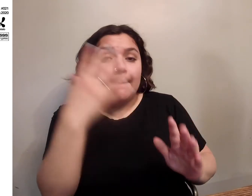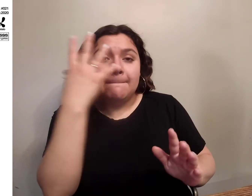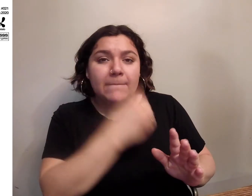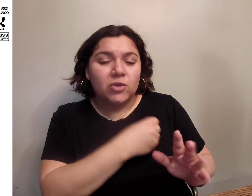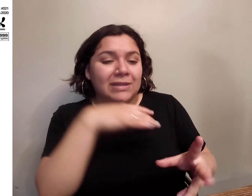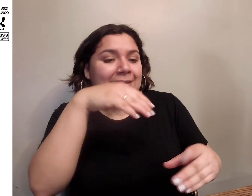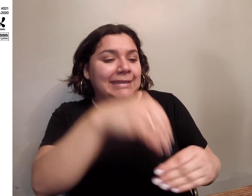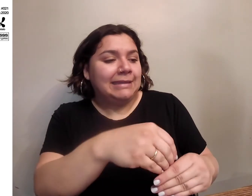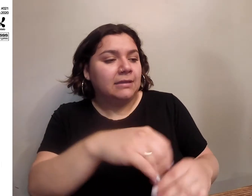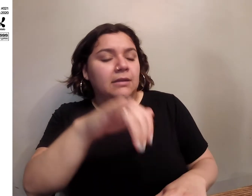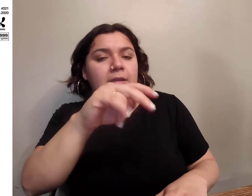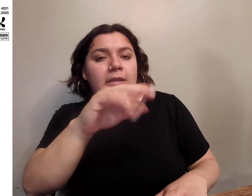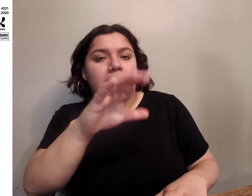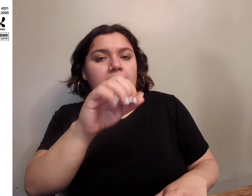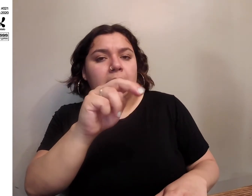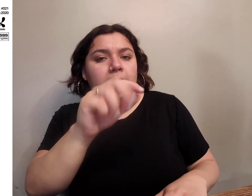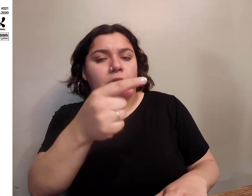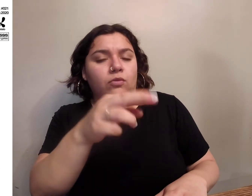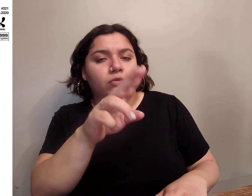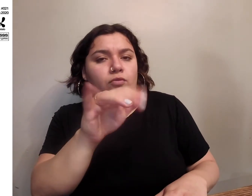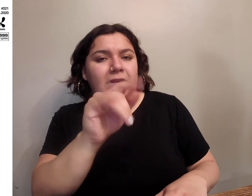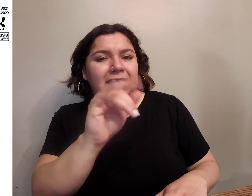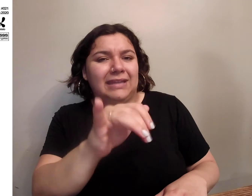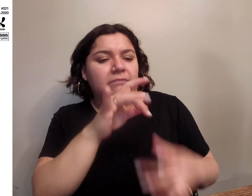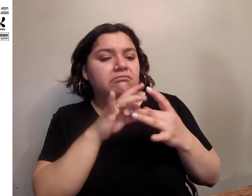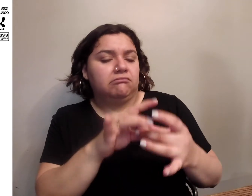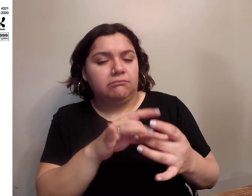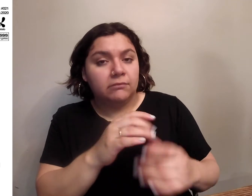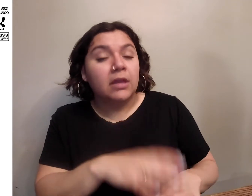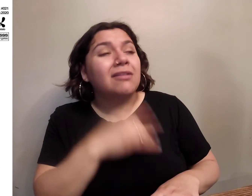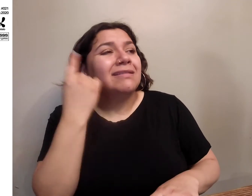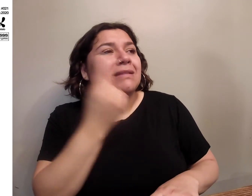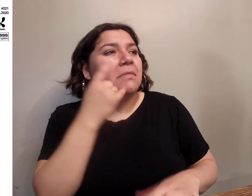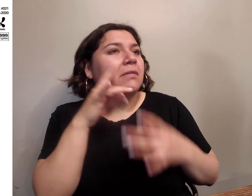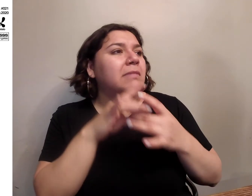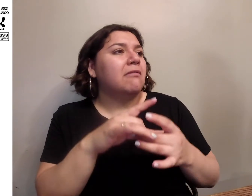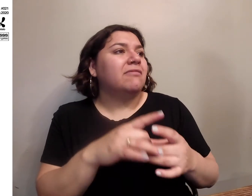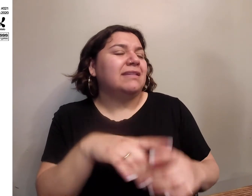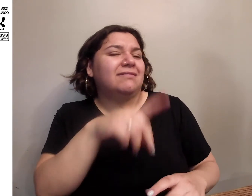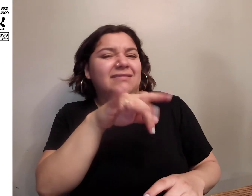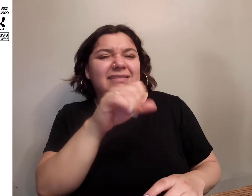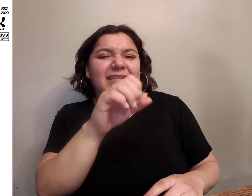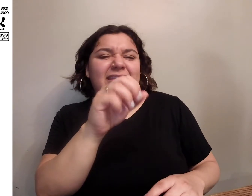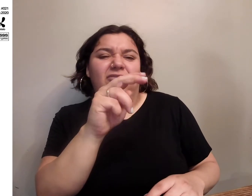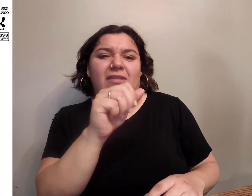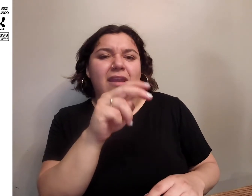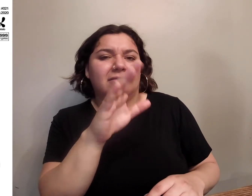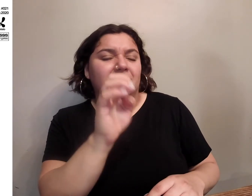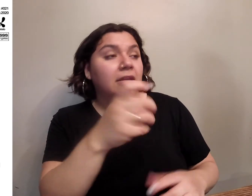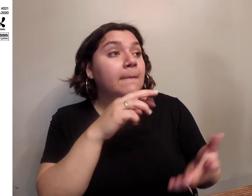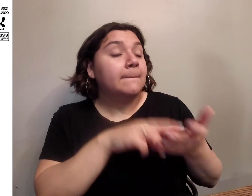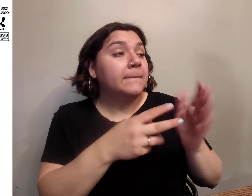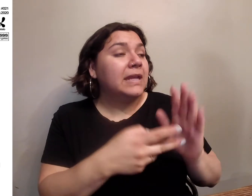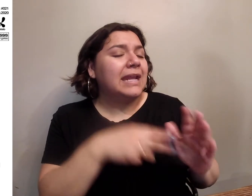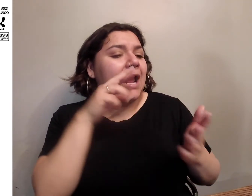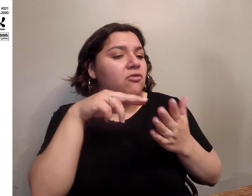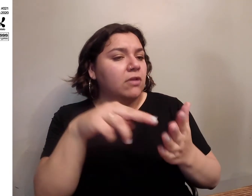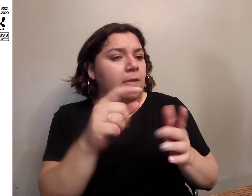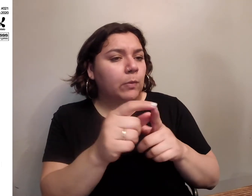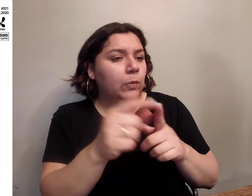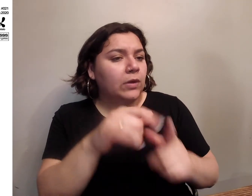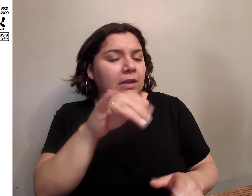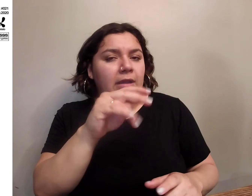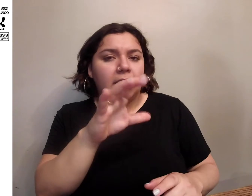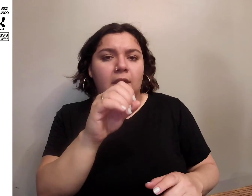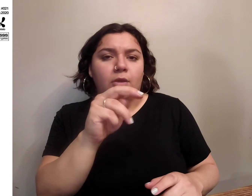in incongruity. There's something about, the dissonance. And when I read that word incongruity,